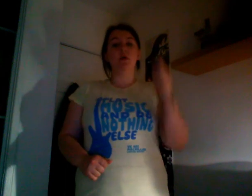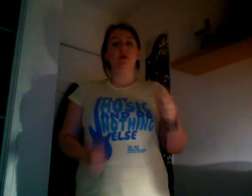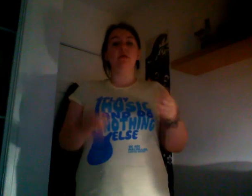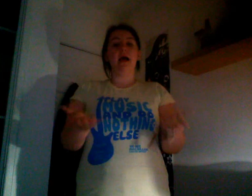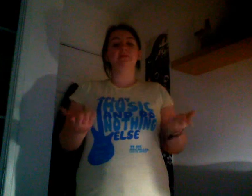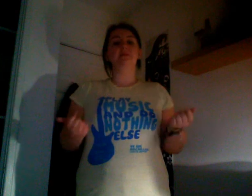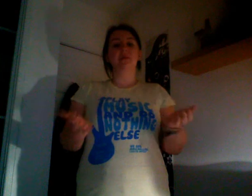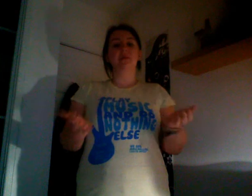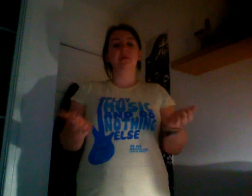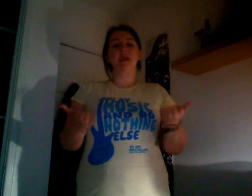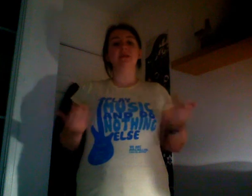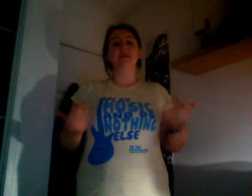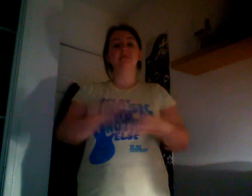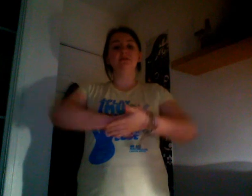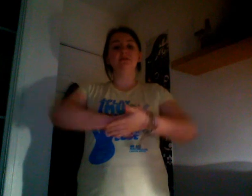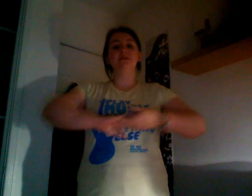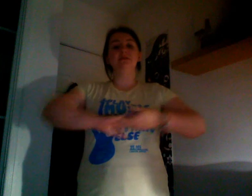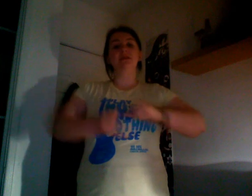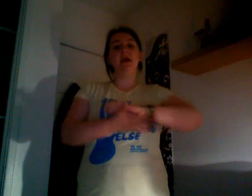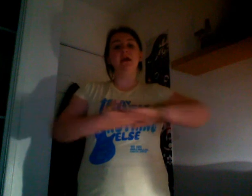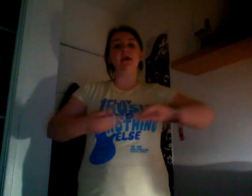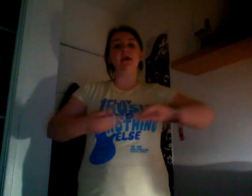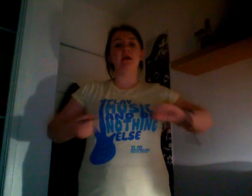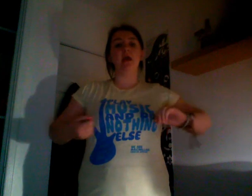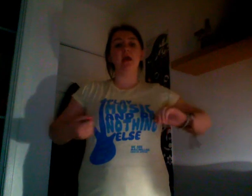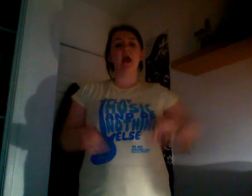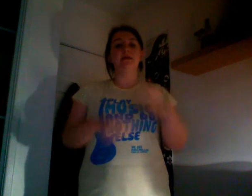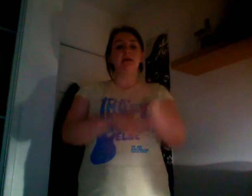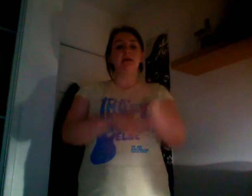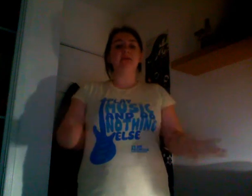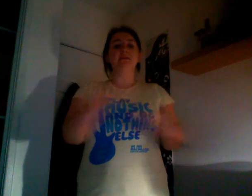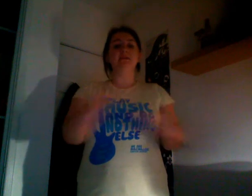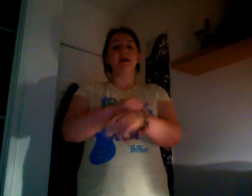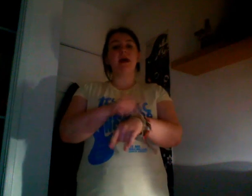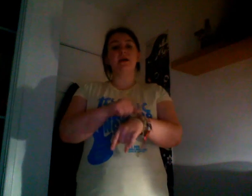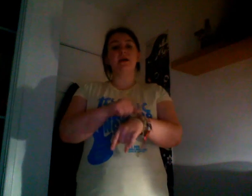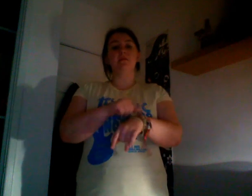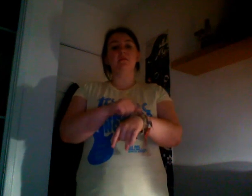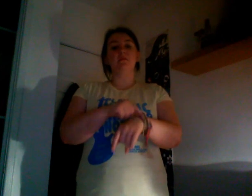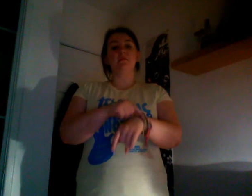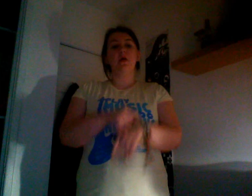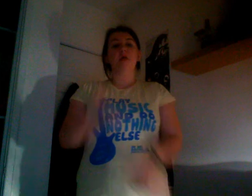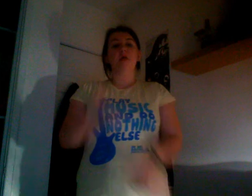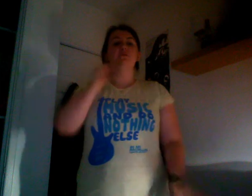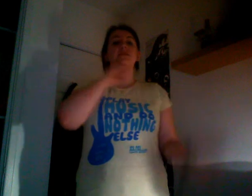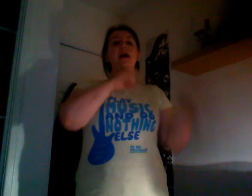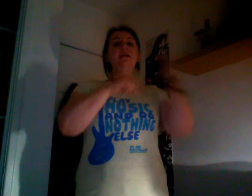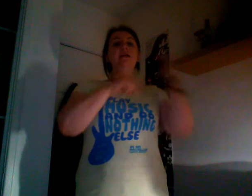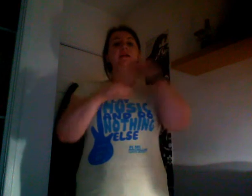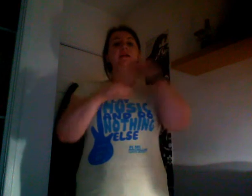you'll have some things to say It's not the time for telling